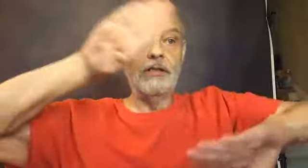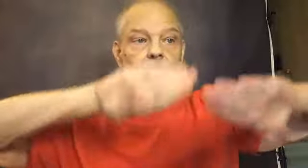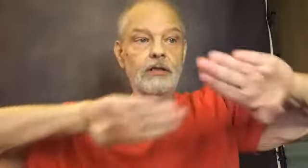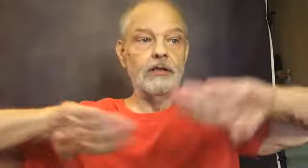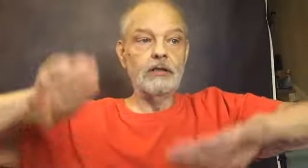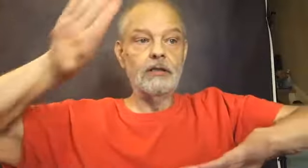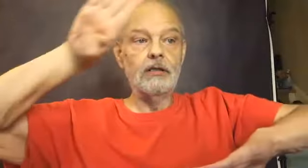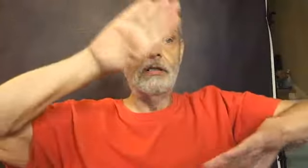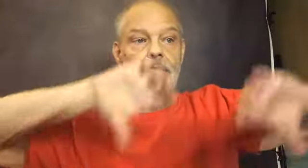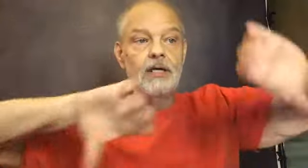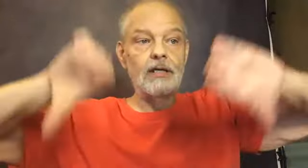Biology,